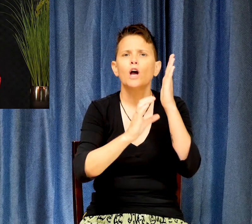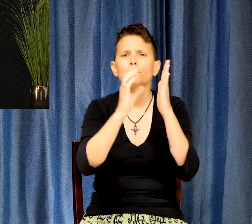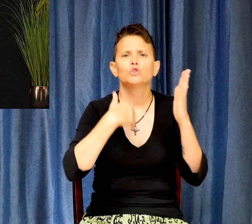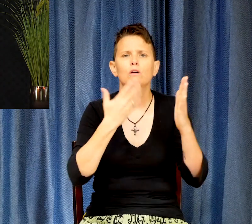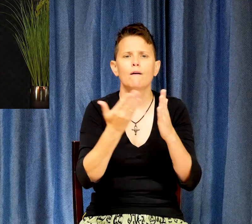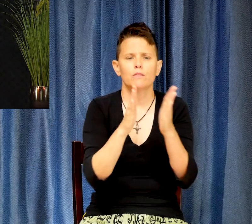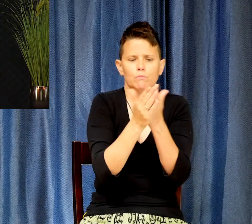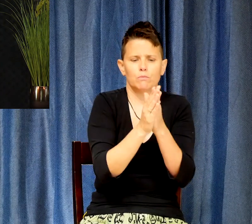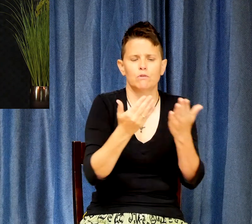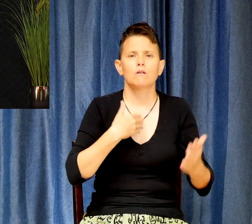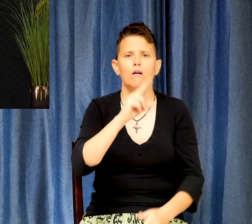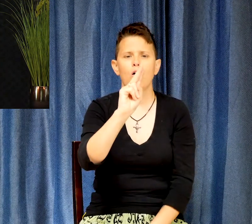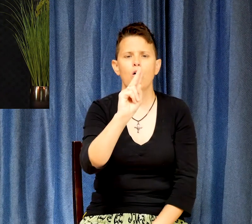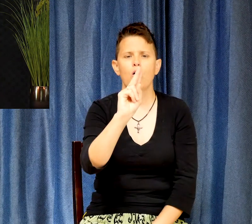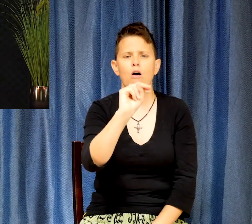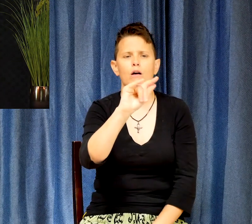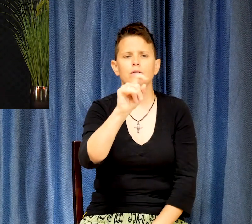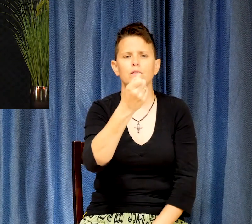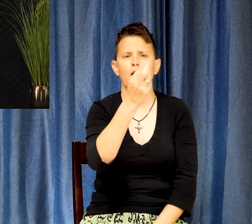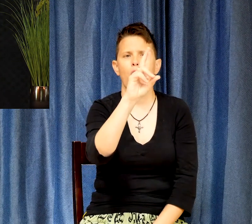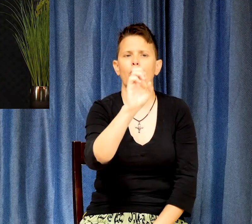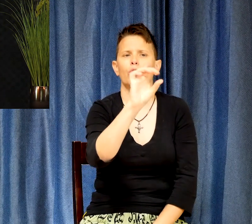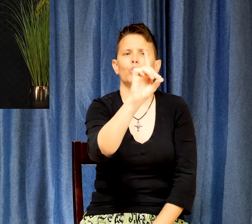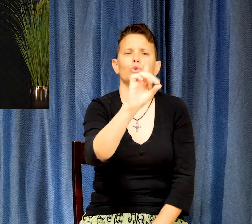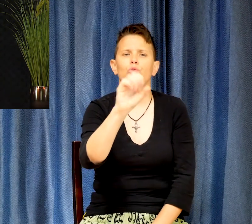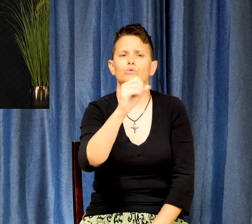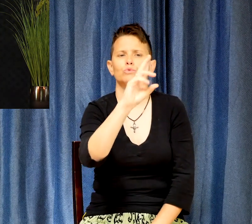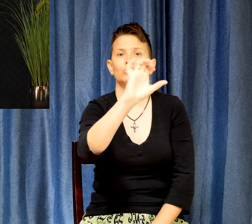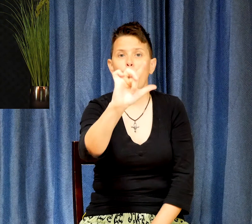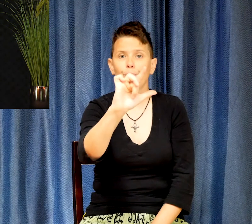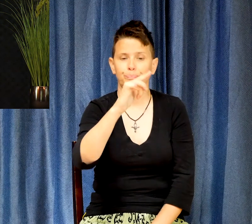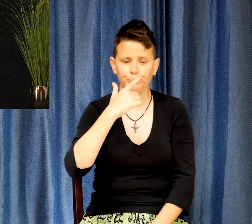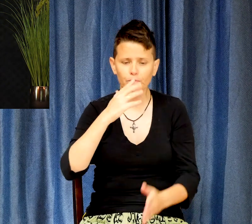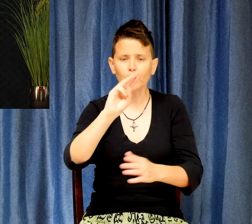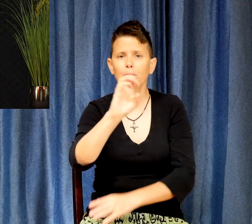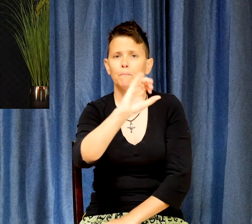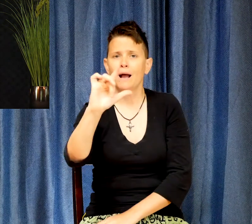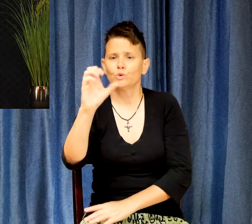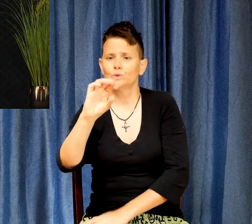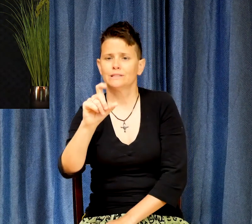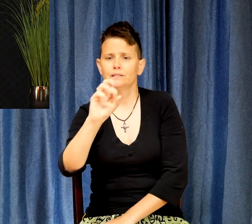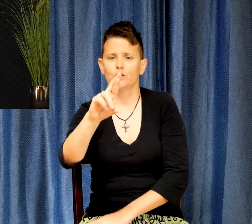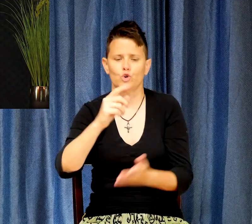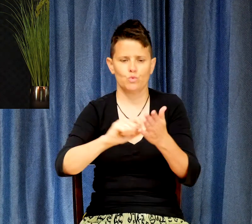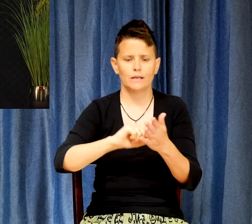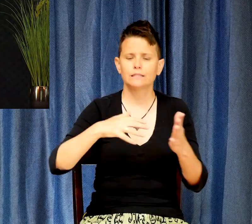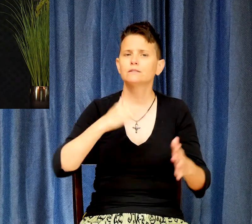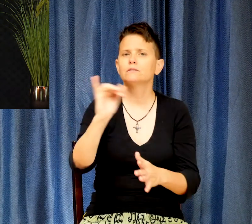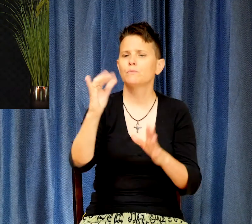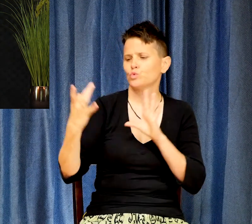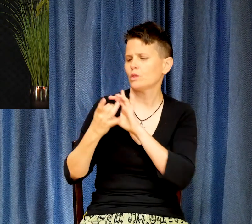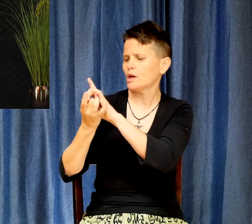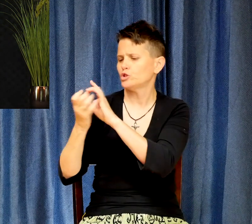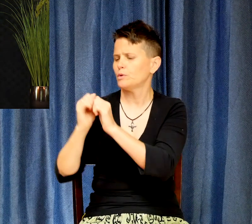writes, "Your relationship with God is the same as your relationship with the sun. If you hid from the sun for